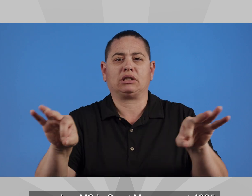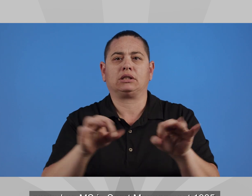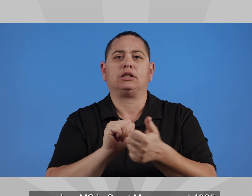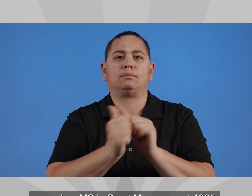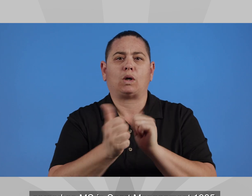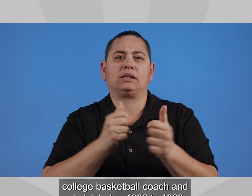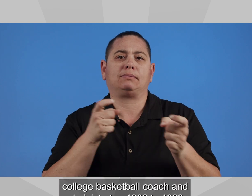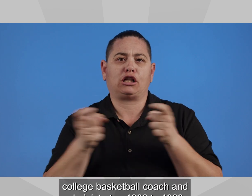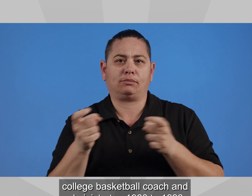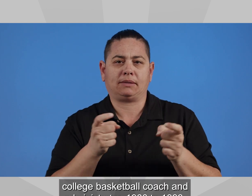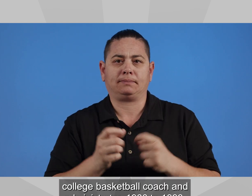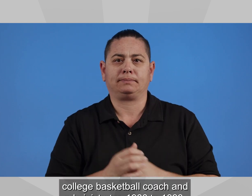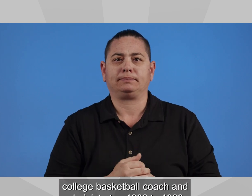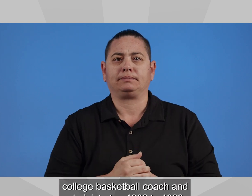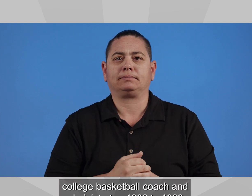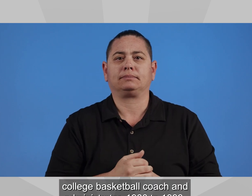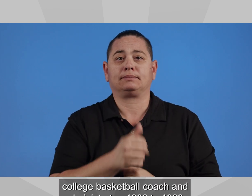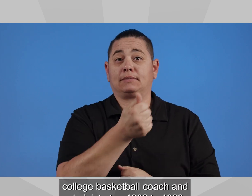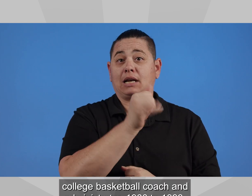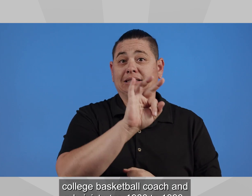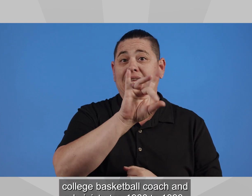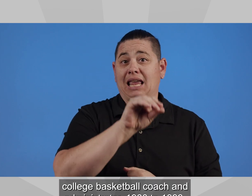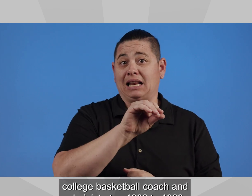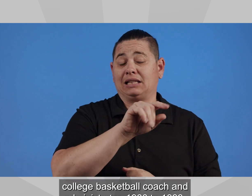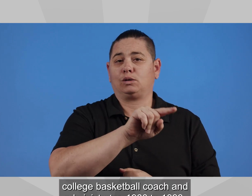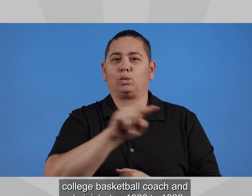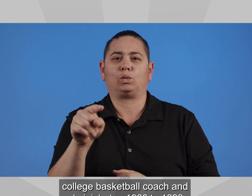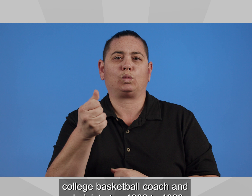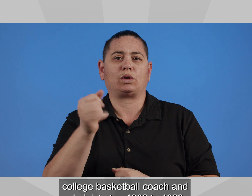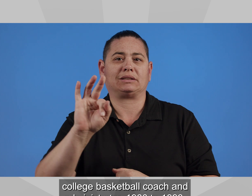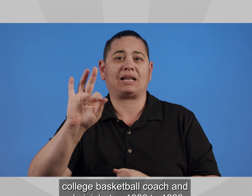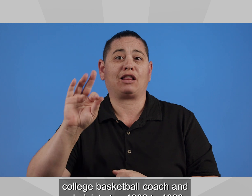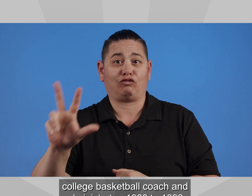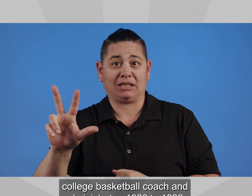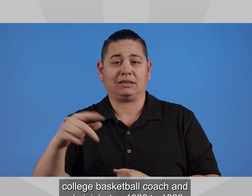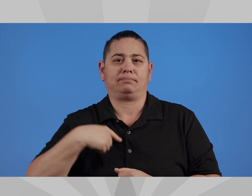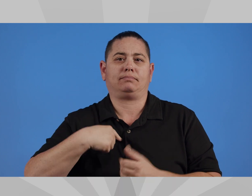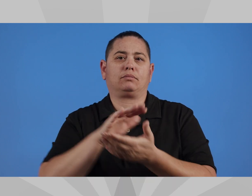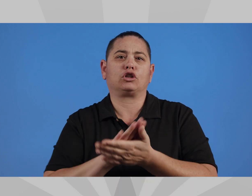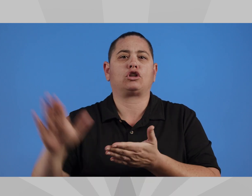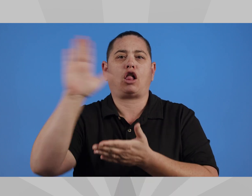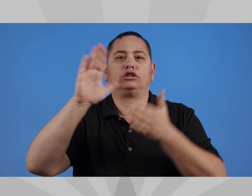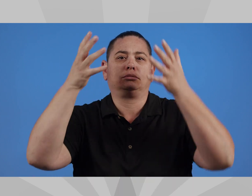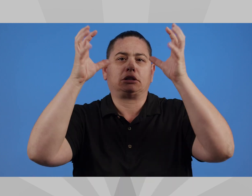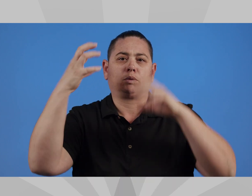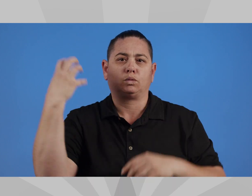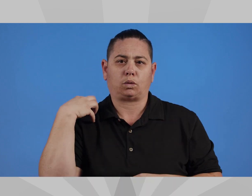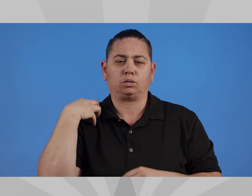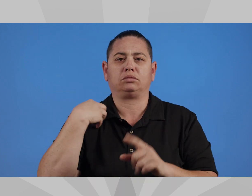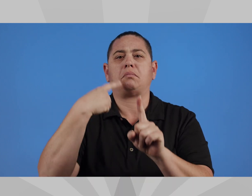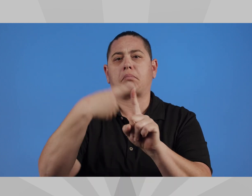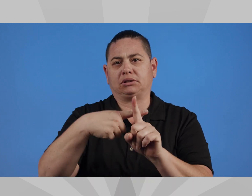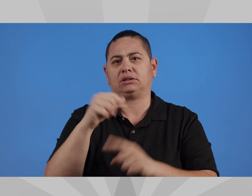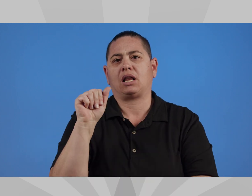1985. College basketball coach and administrator, 1980 to 1993.